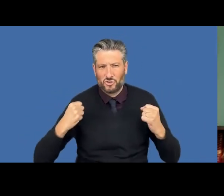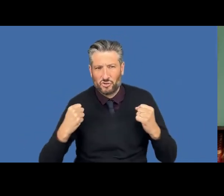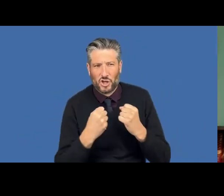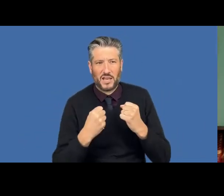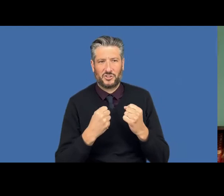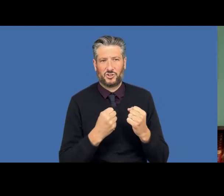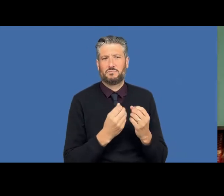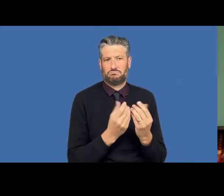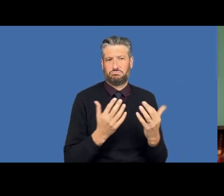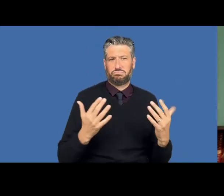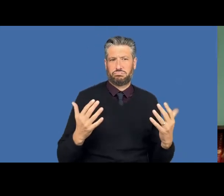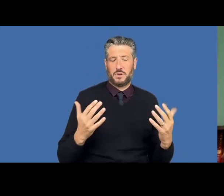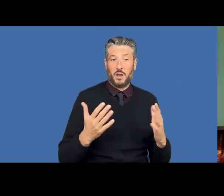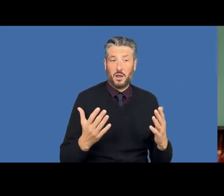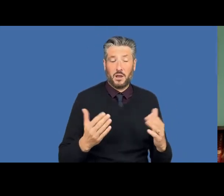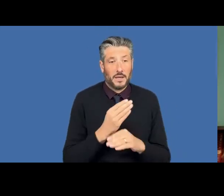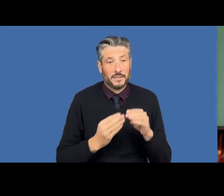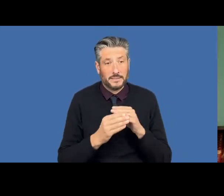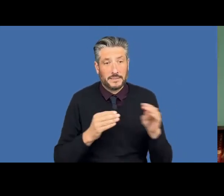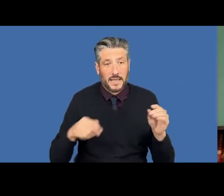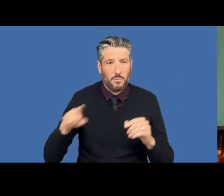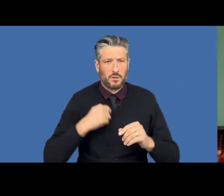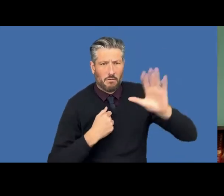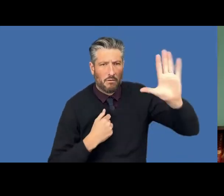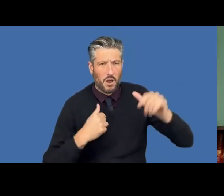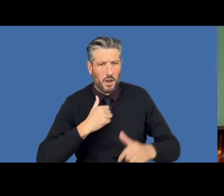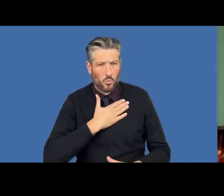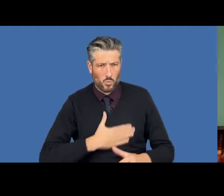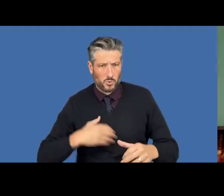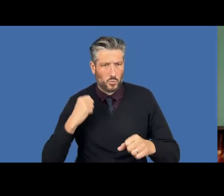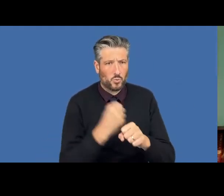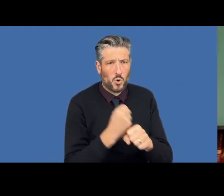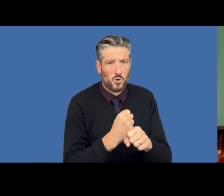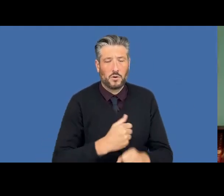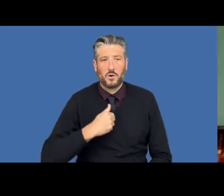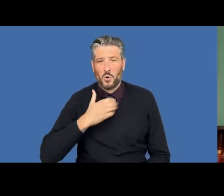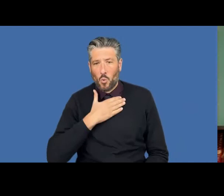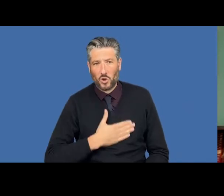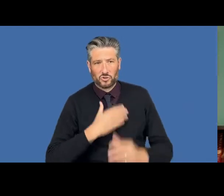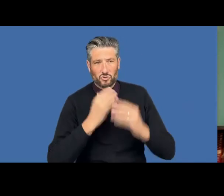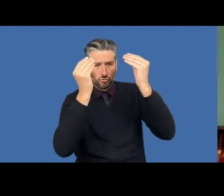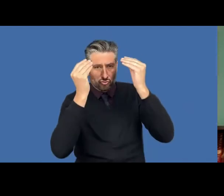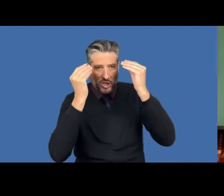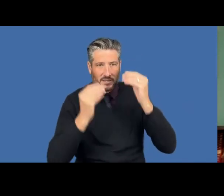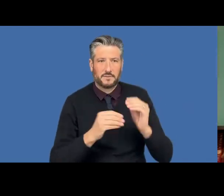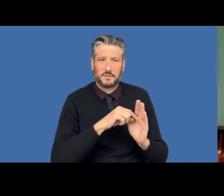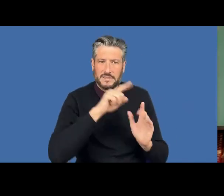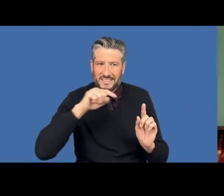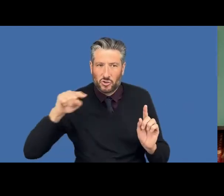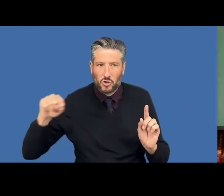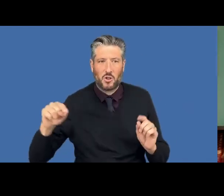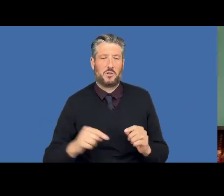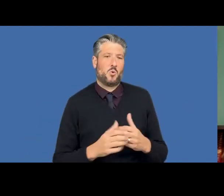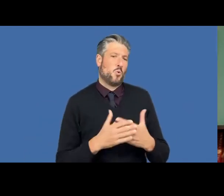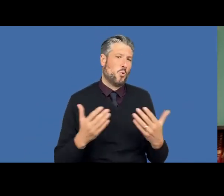I want to work, I want to participate, or I want to enroll in a digital skills training course, or I want to work as a programmer, they